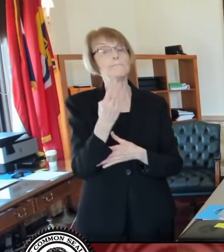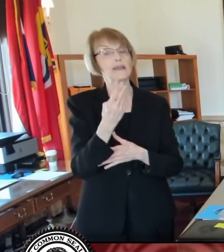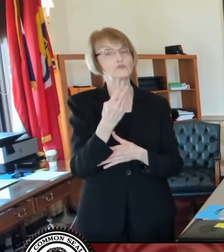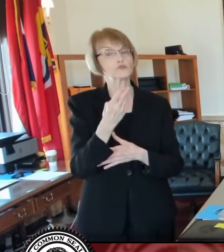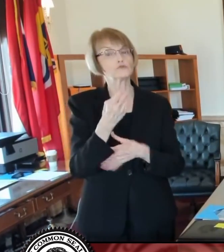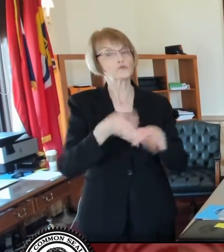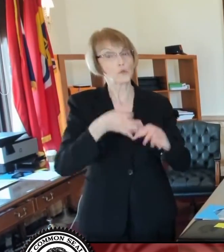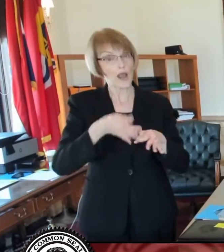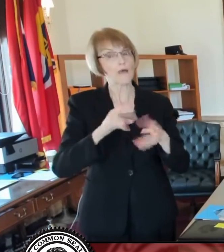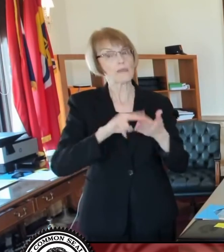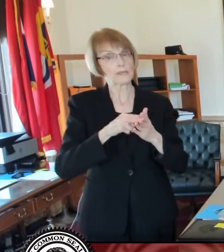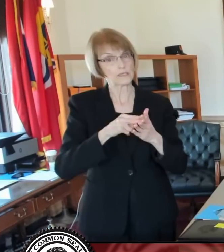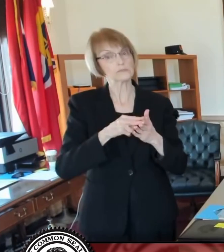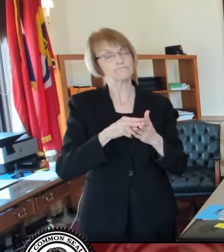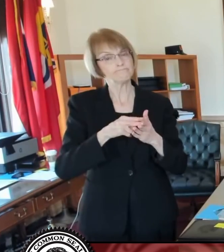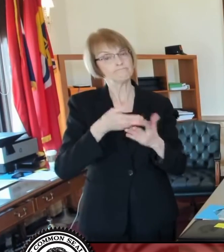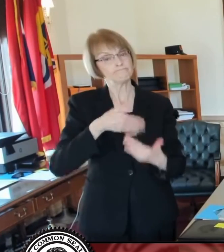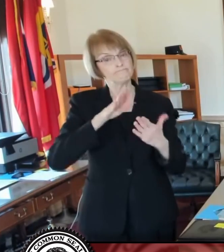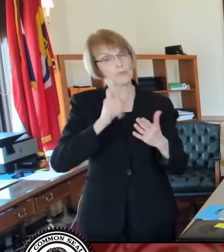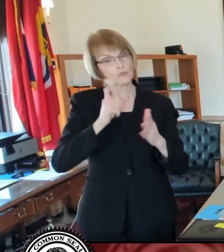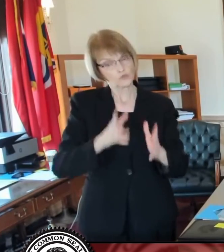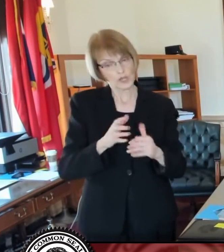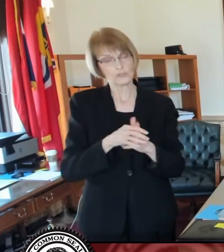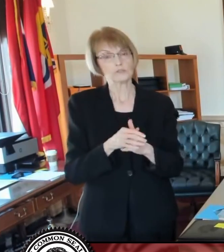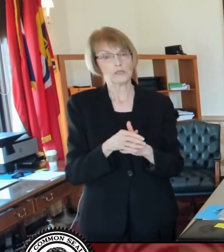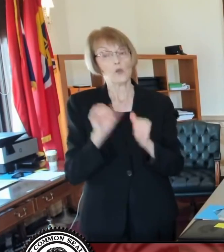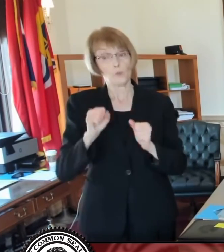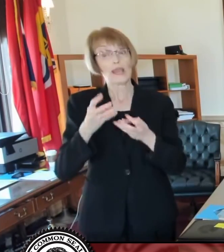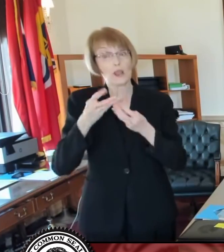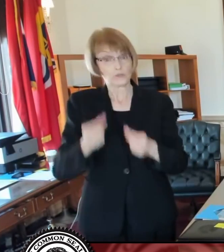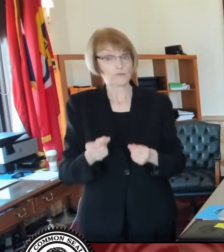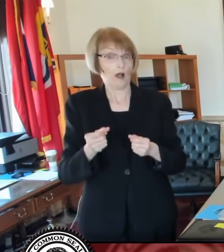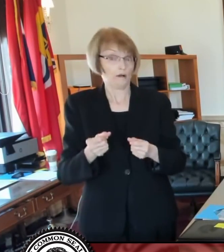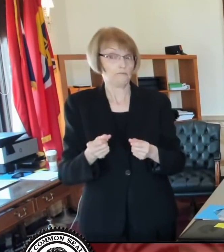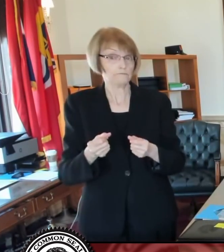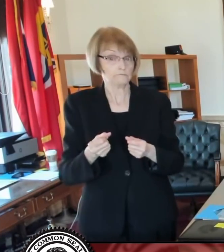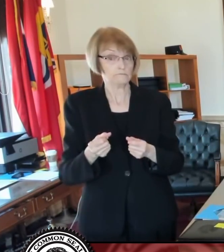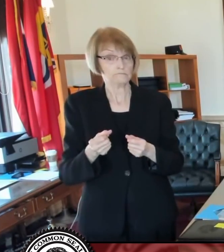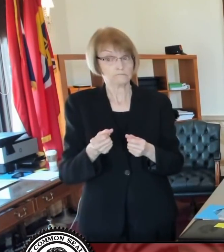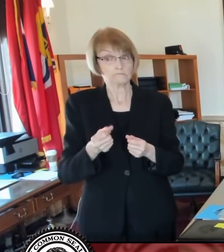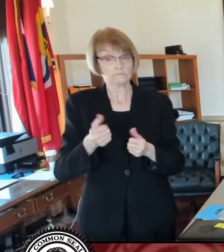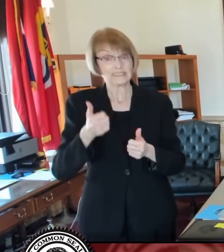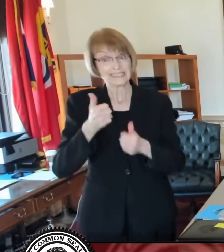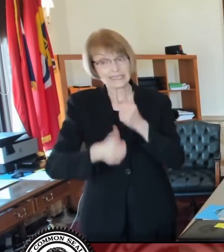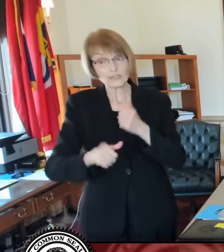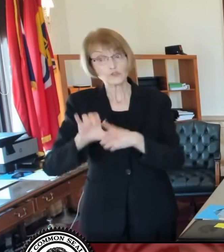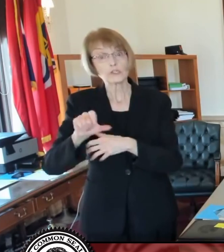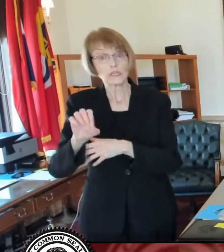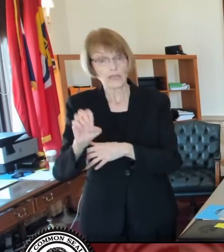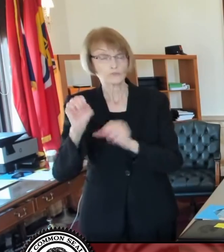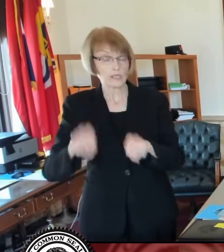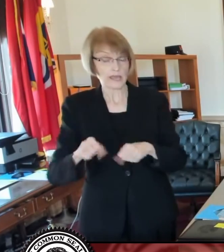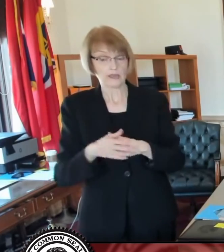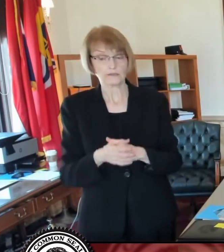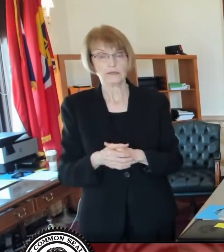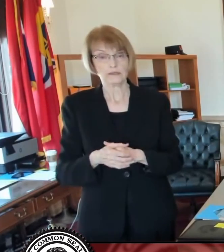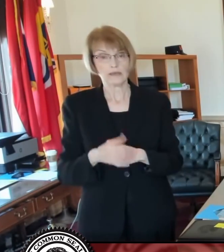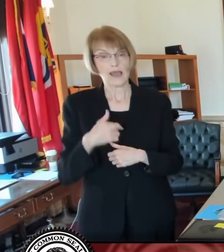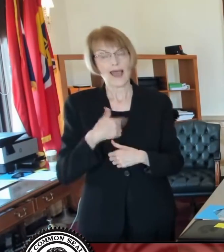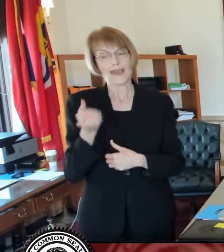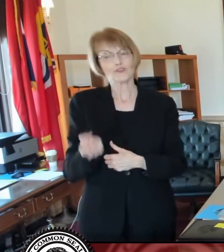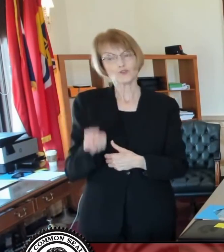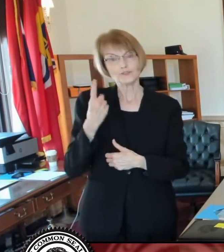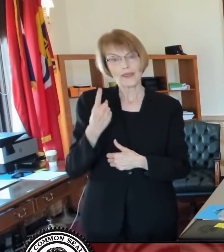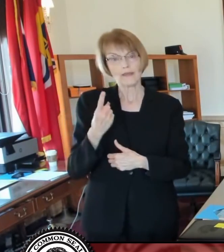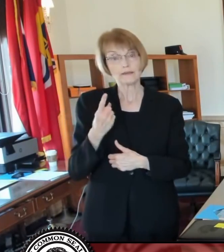And so there are ways to resolve these cases. I do understand, and I think that if you have been